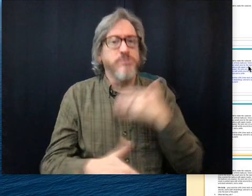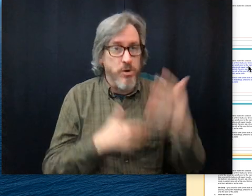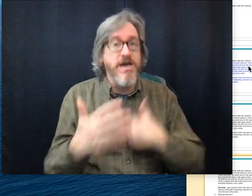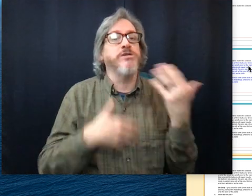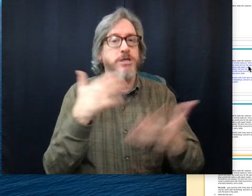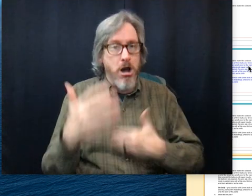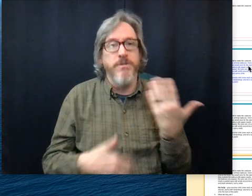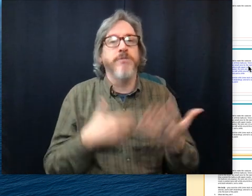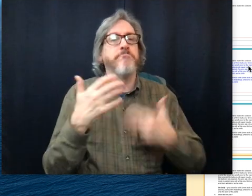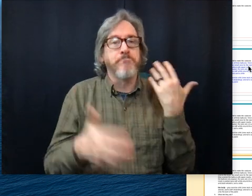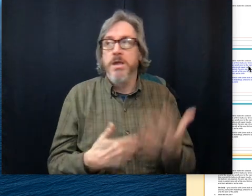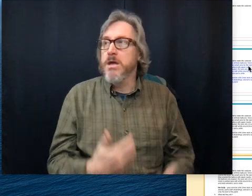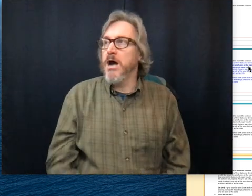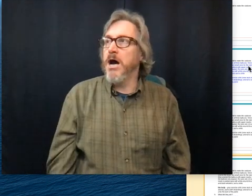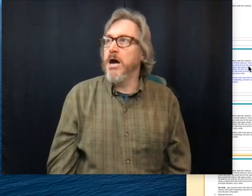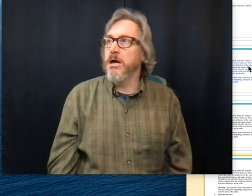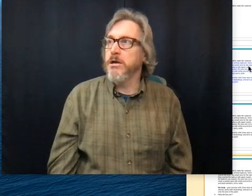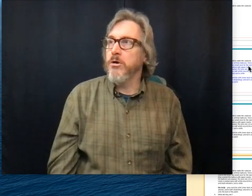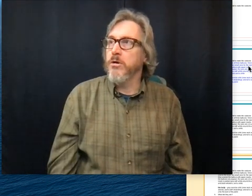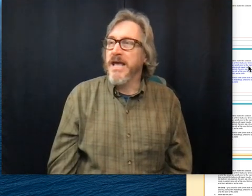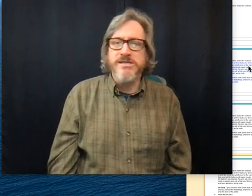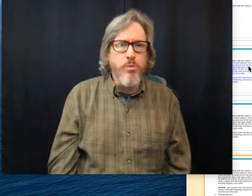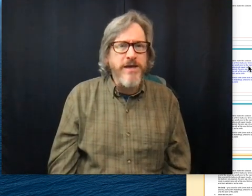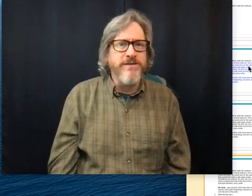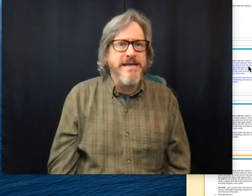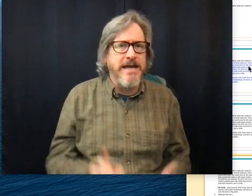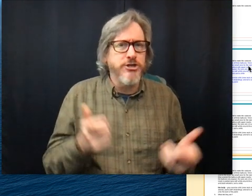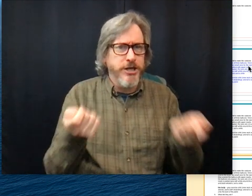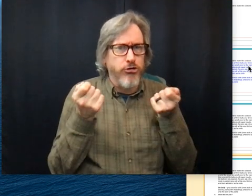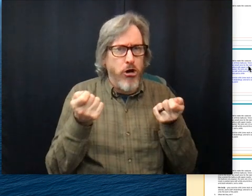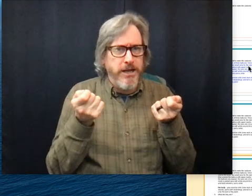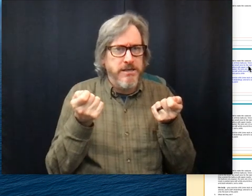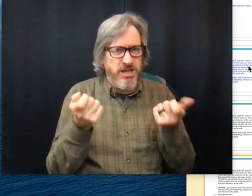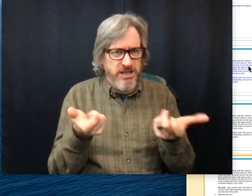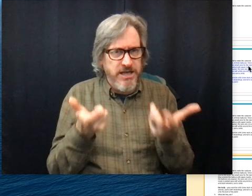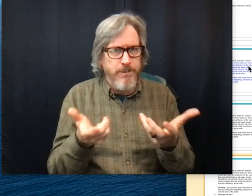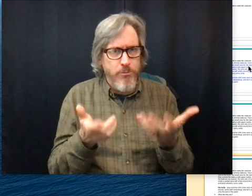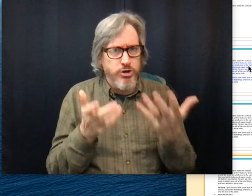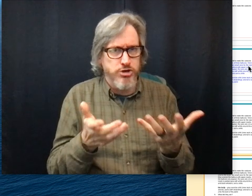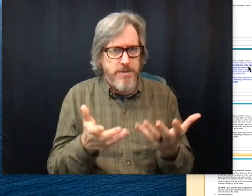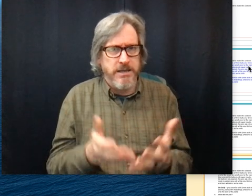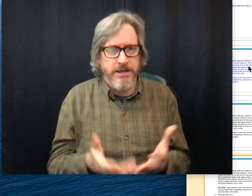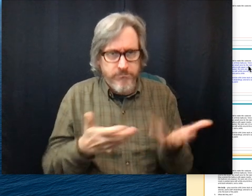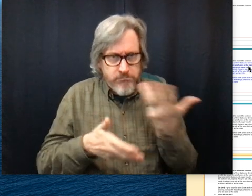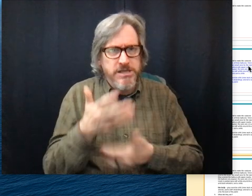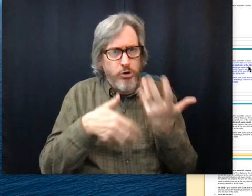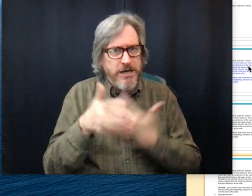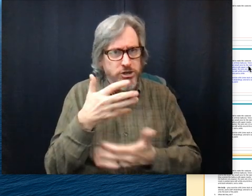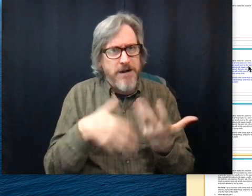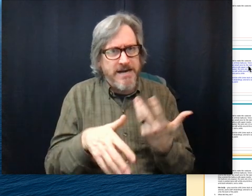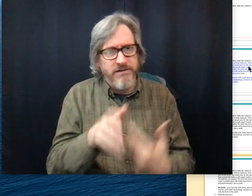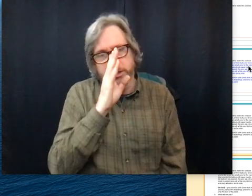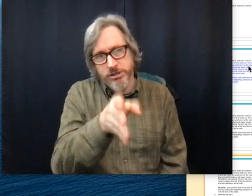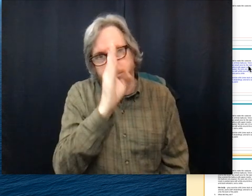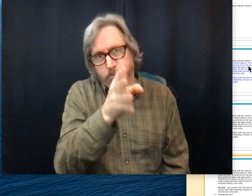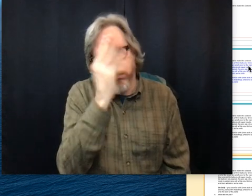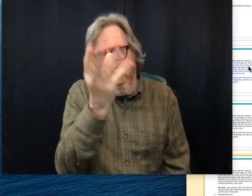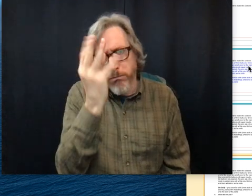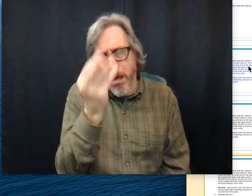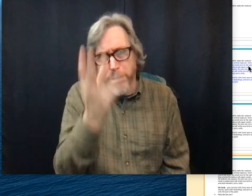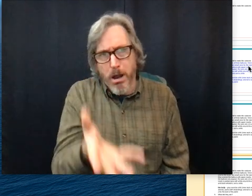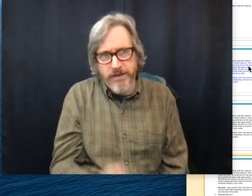many times where that was a common, it's a way of engaging your audience a little bit more directly. It's a little more interactive than